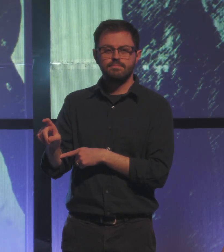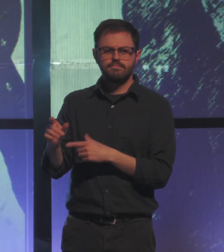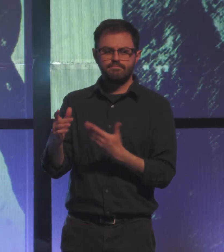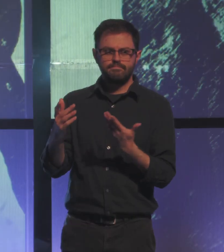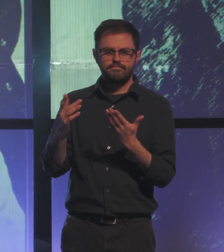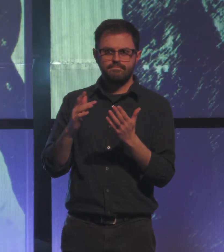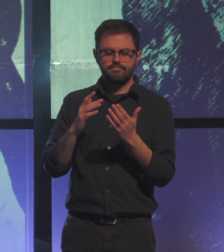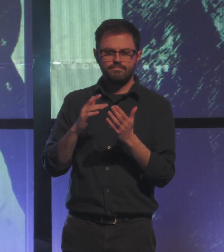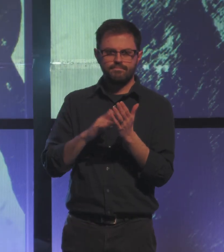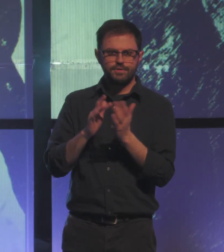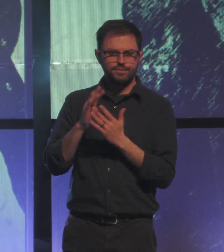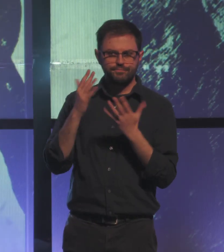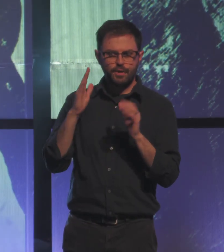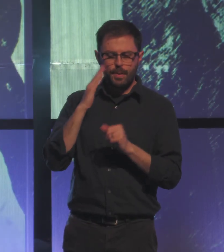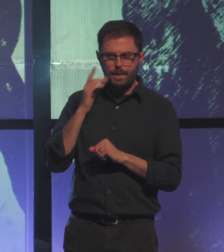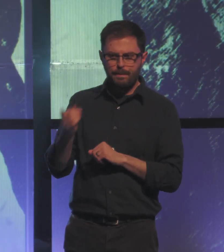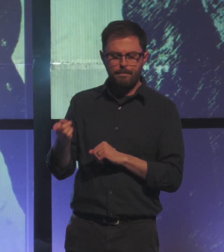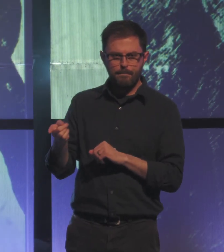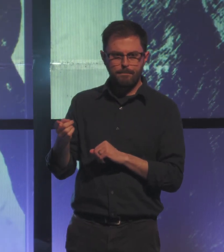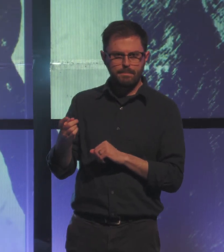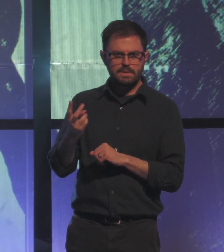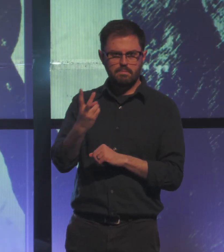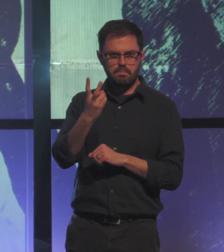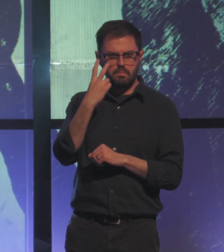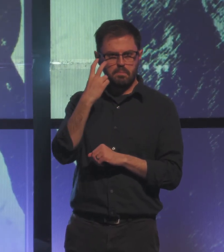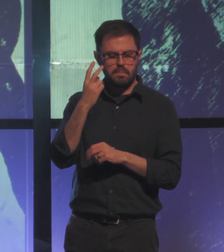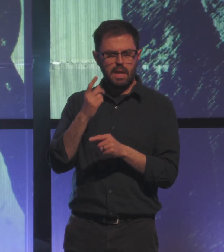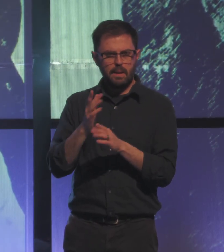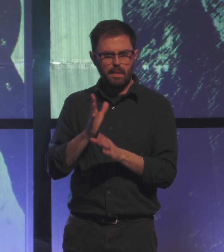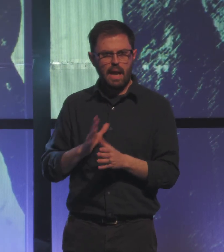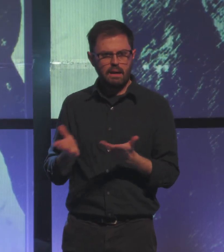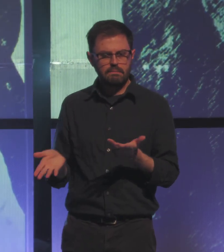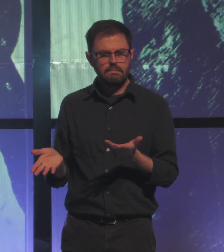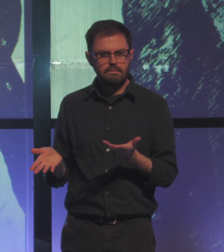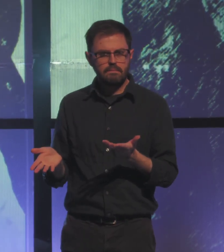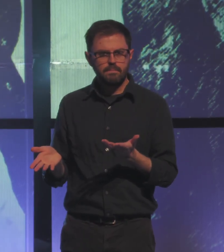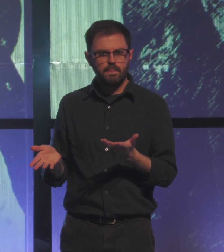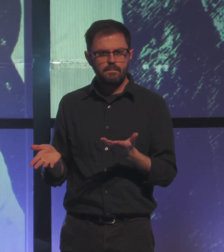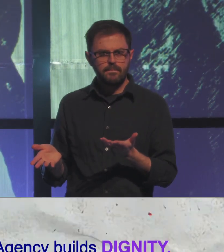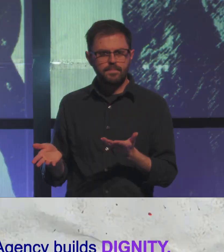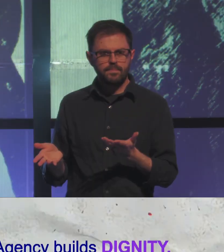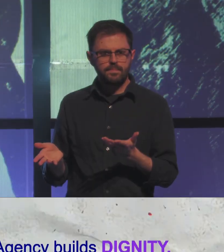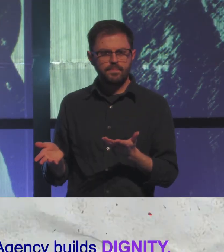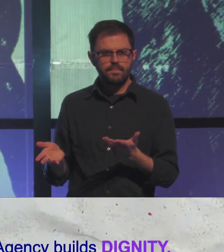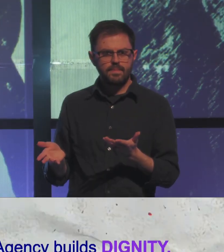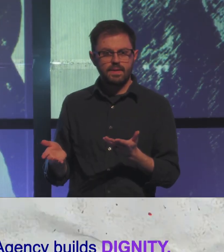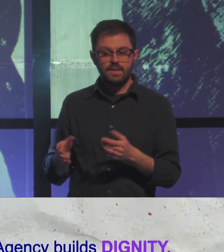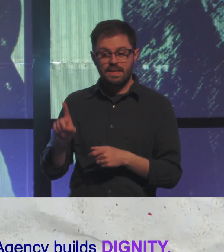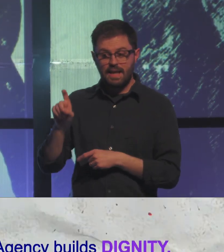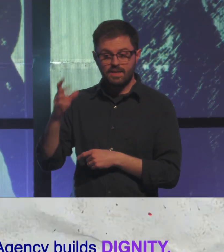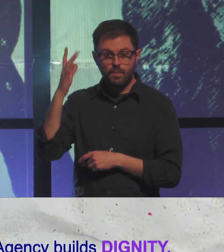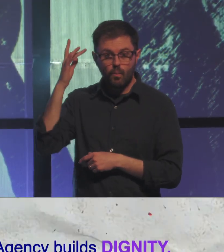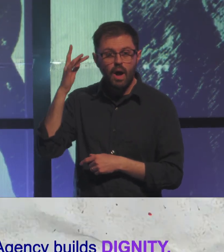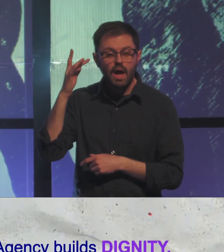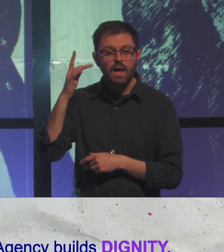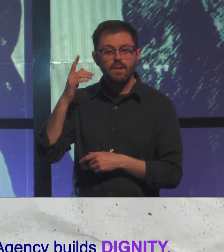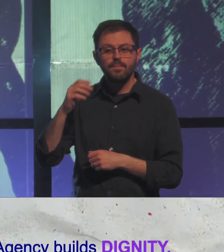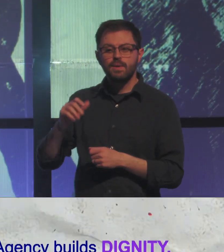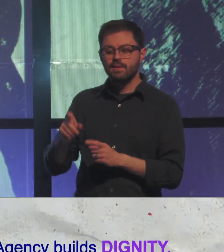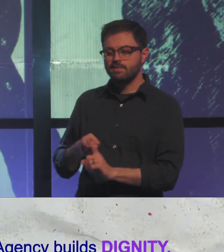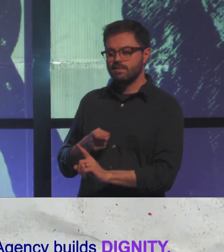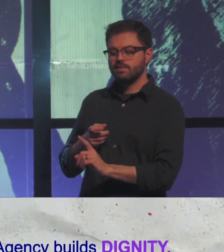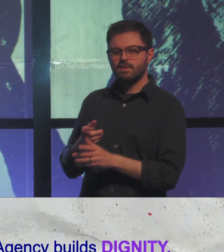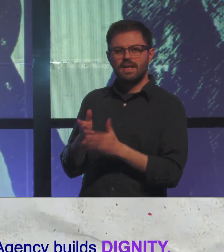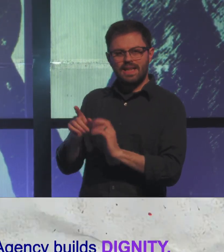Jesus already knows that this man is blind. He asks because agency